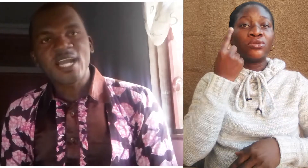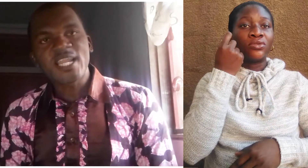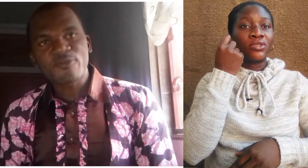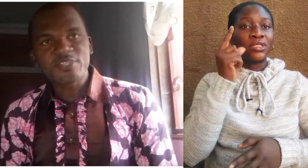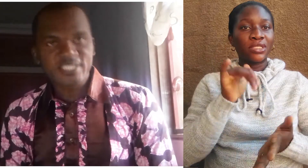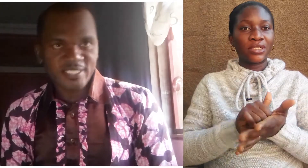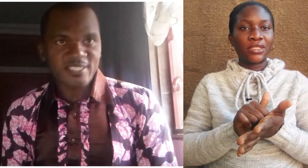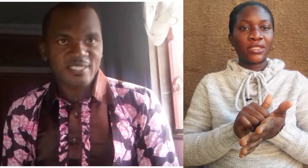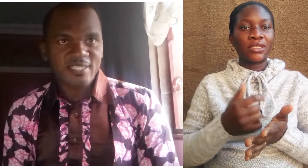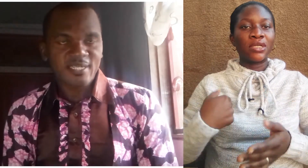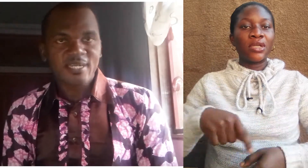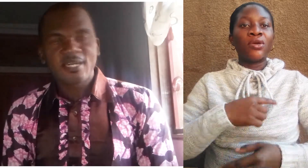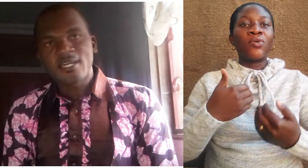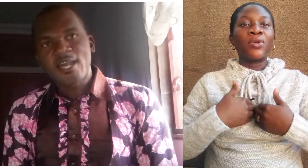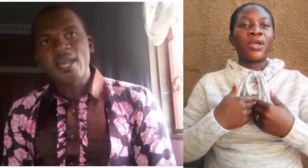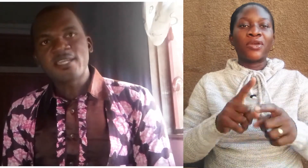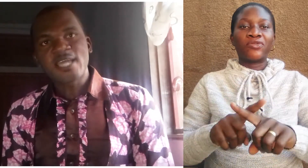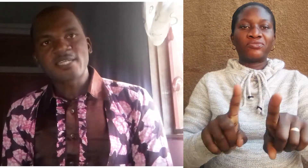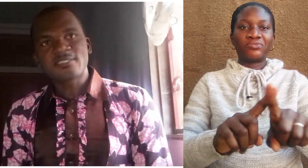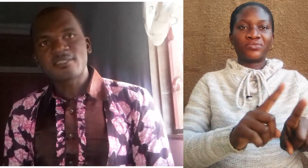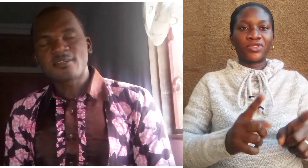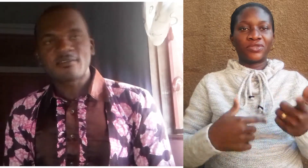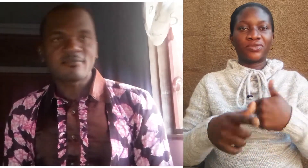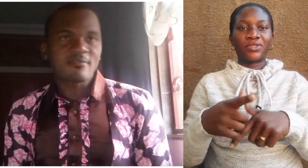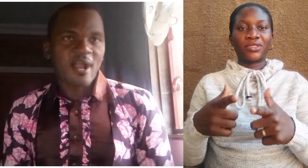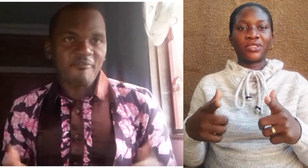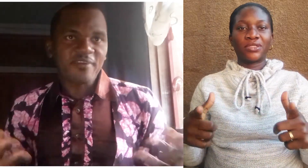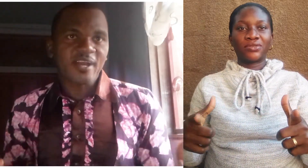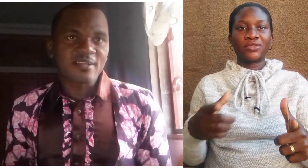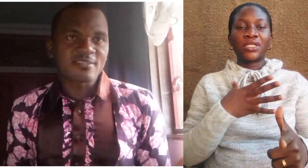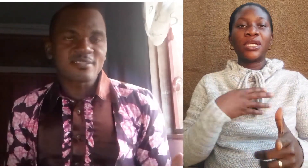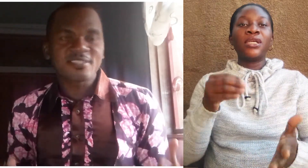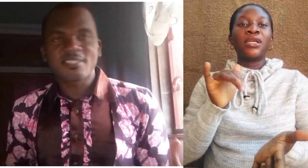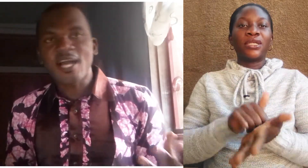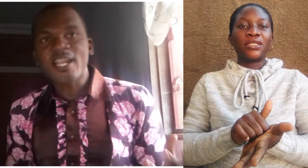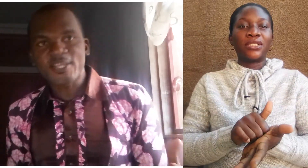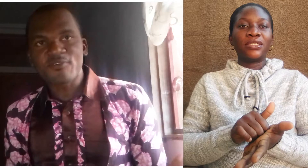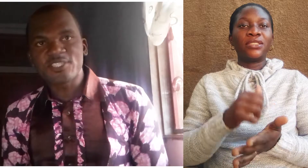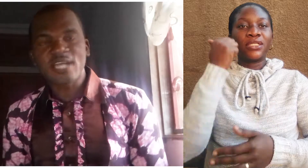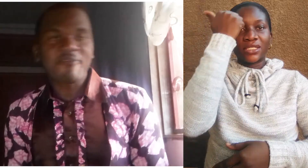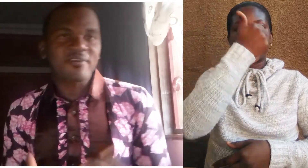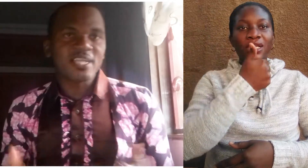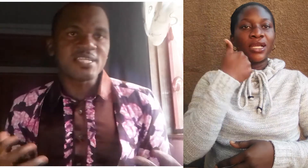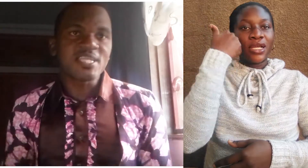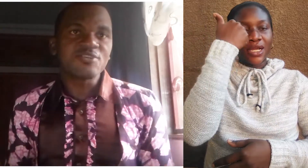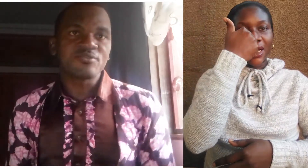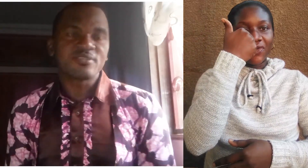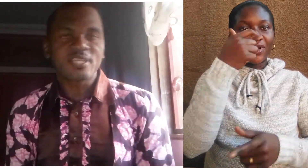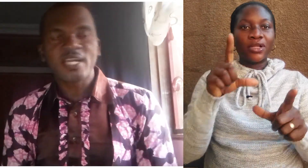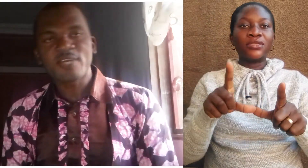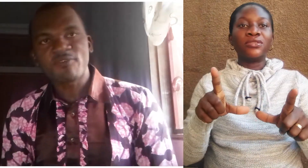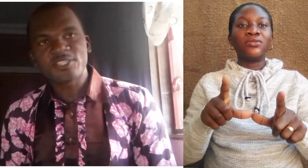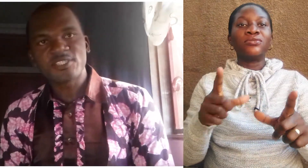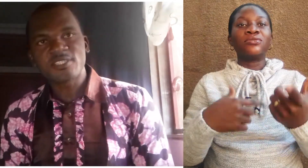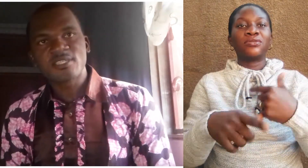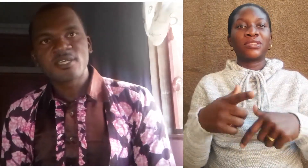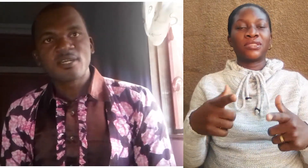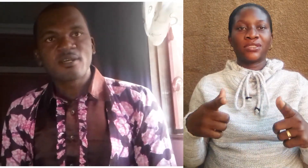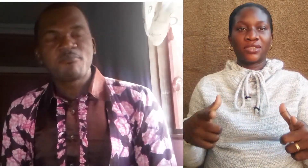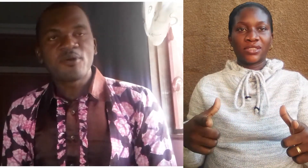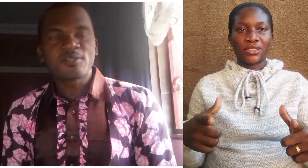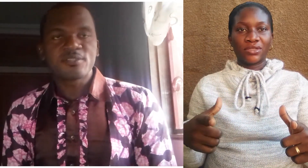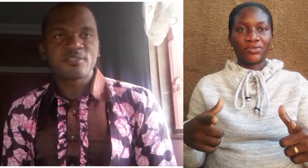different sign languages and that African sign languages, African indigenous sign